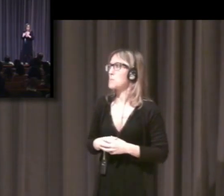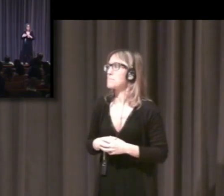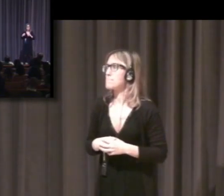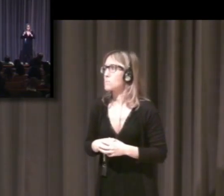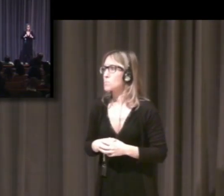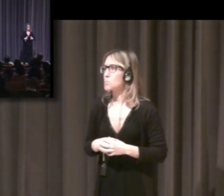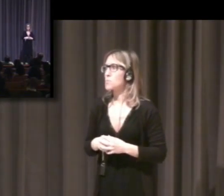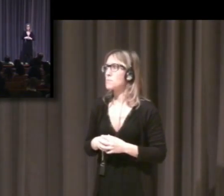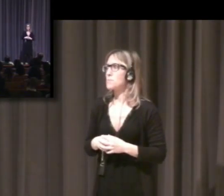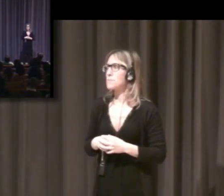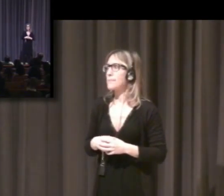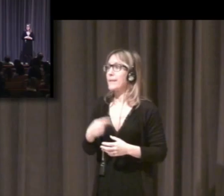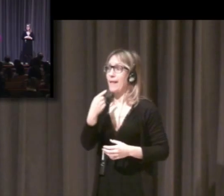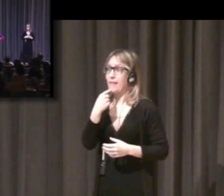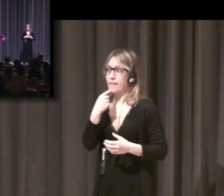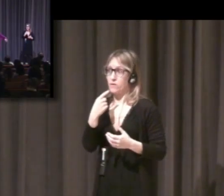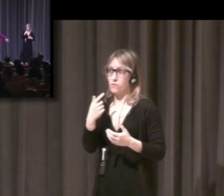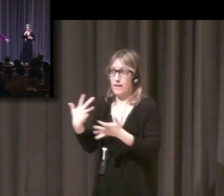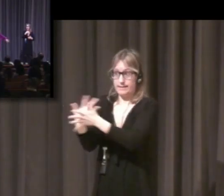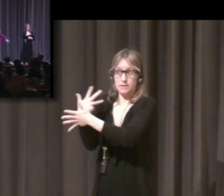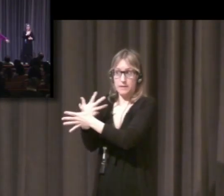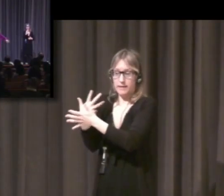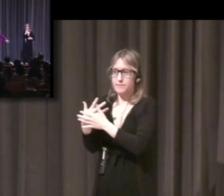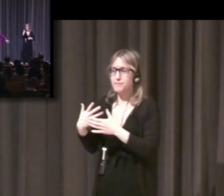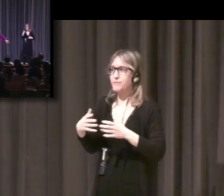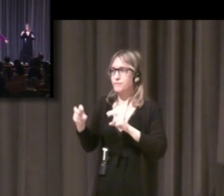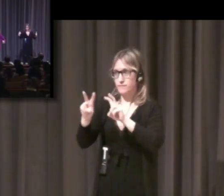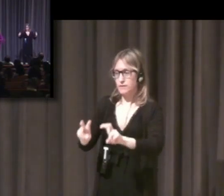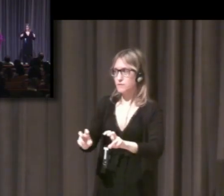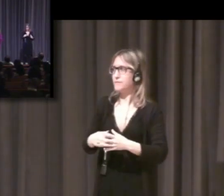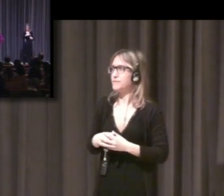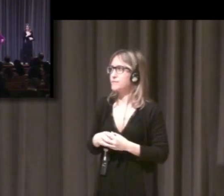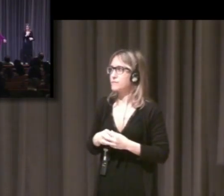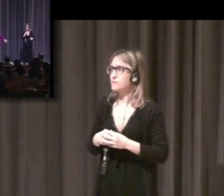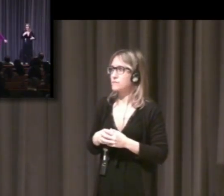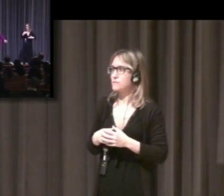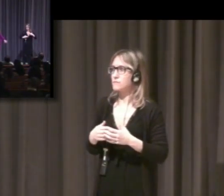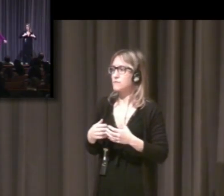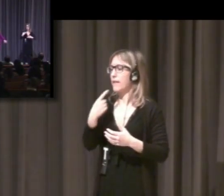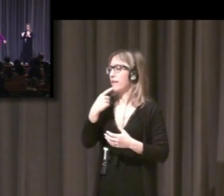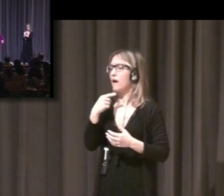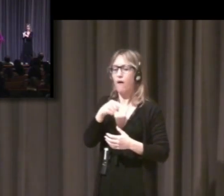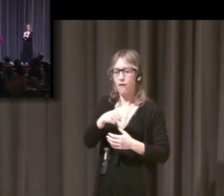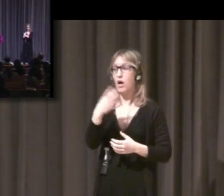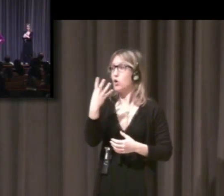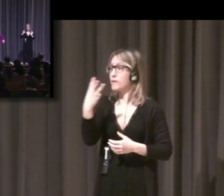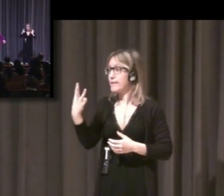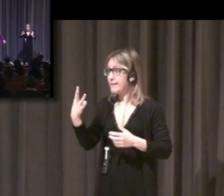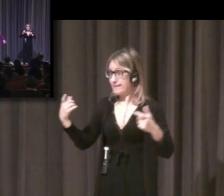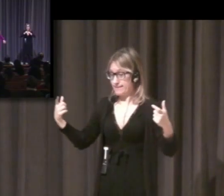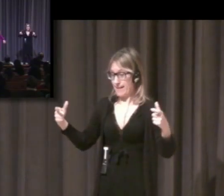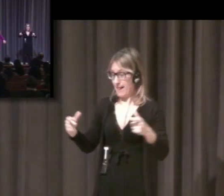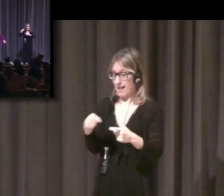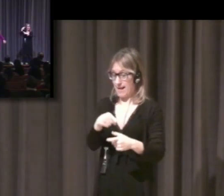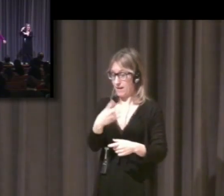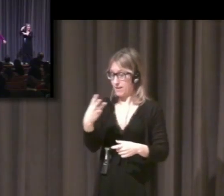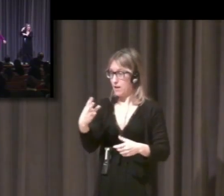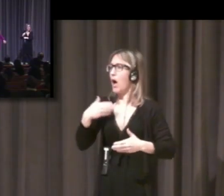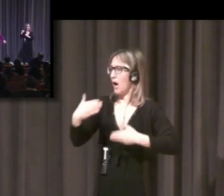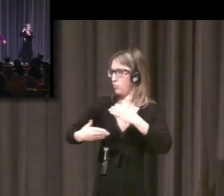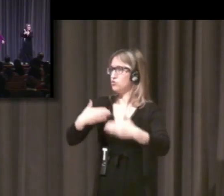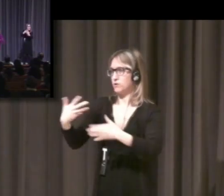faring. They don't have to tell you why the other children dropped